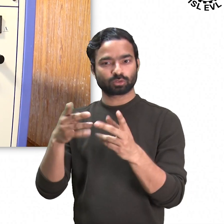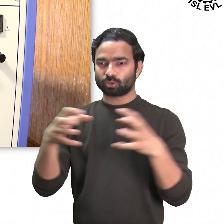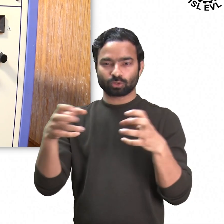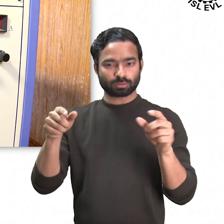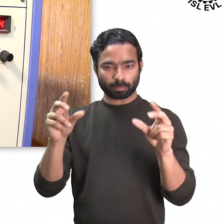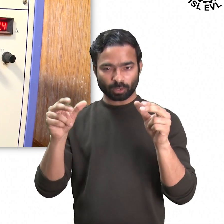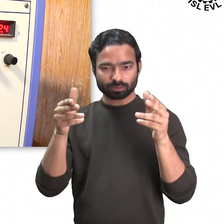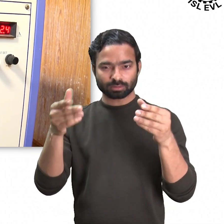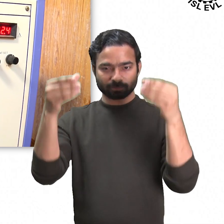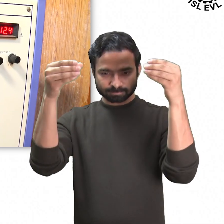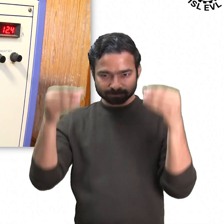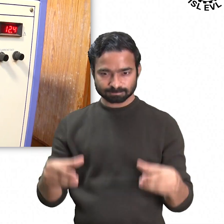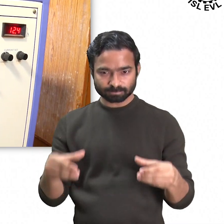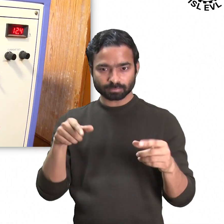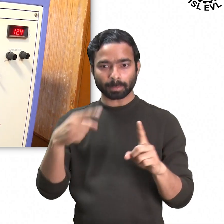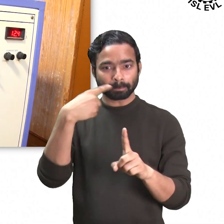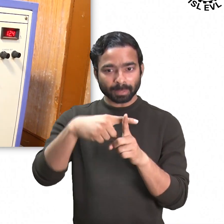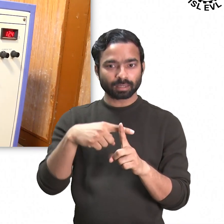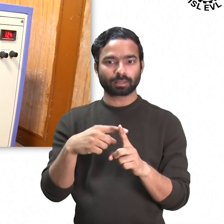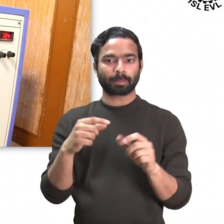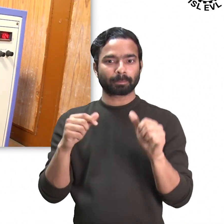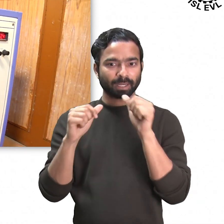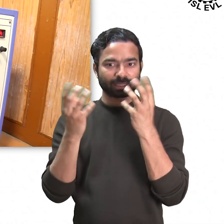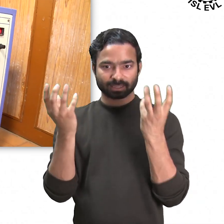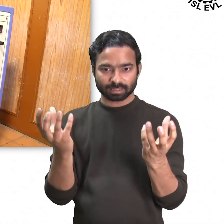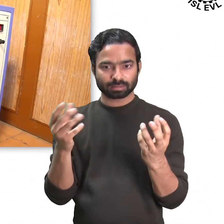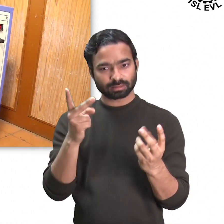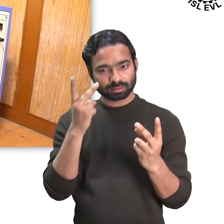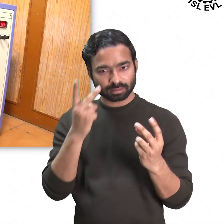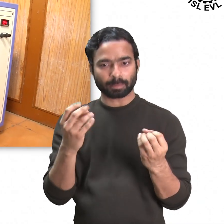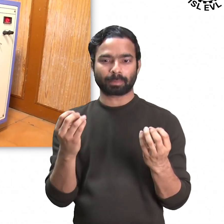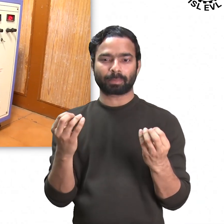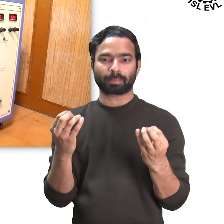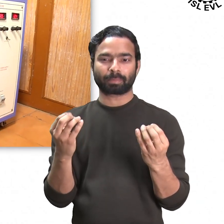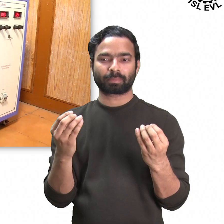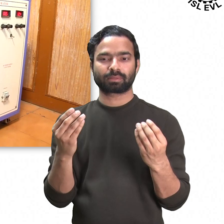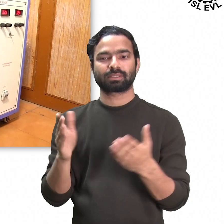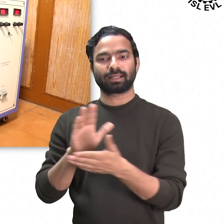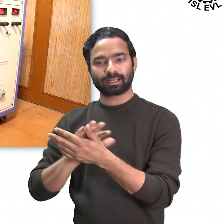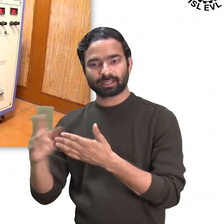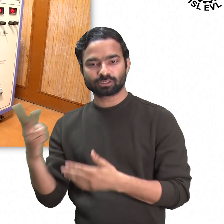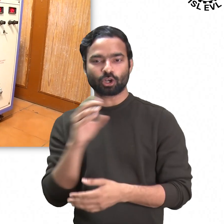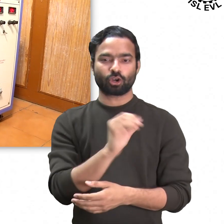industrial application. And also at the outlets we can see the bubbling